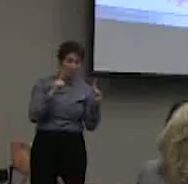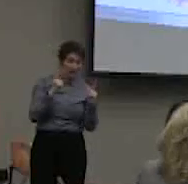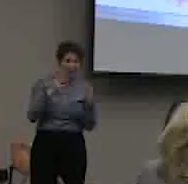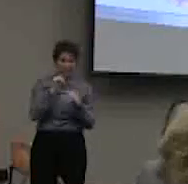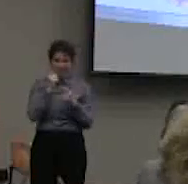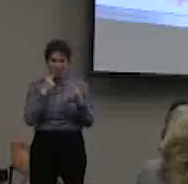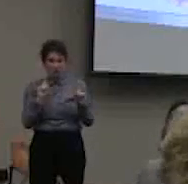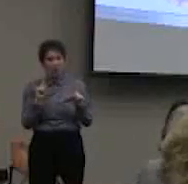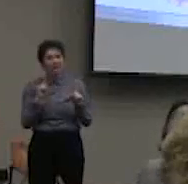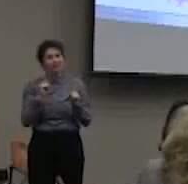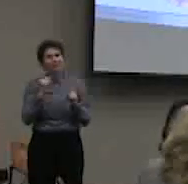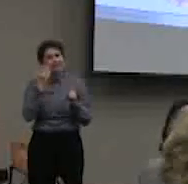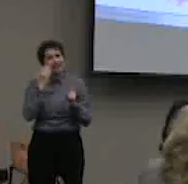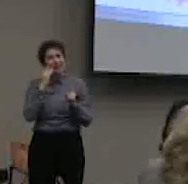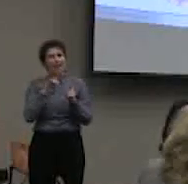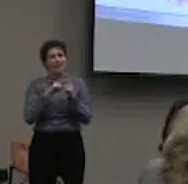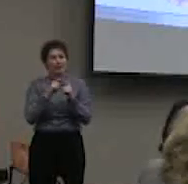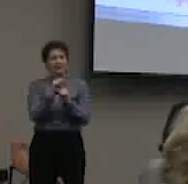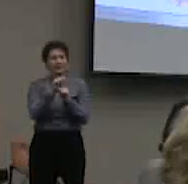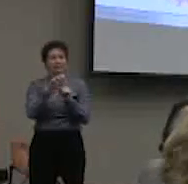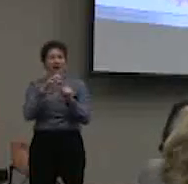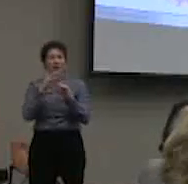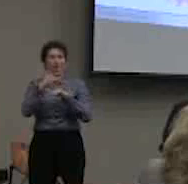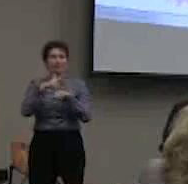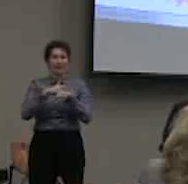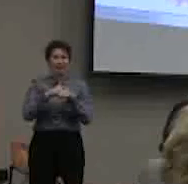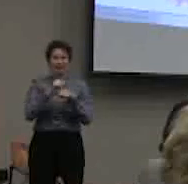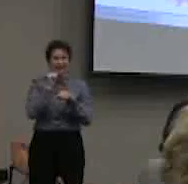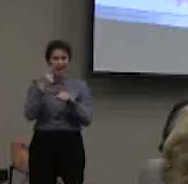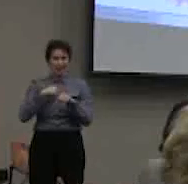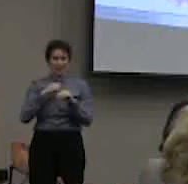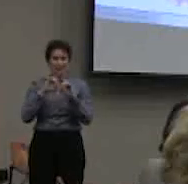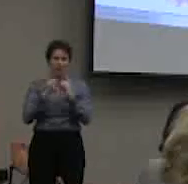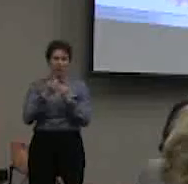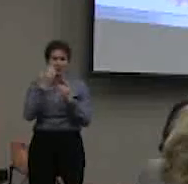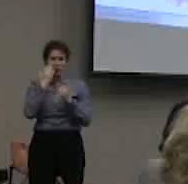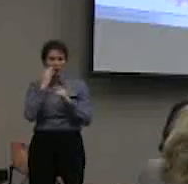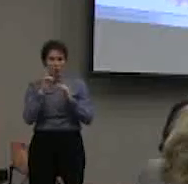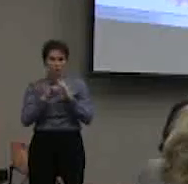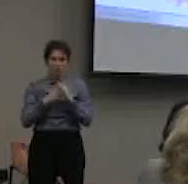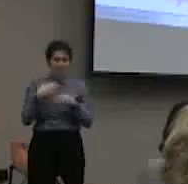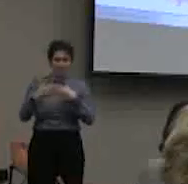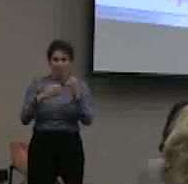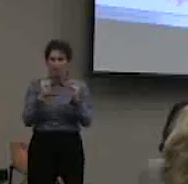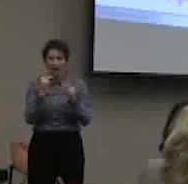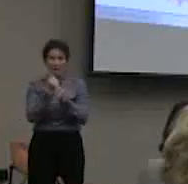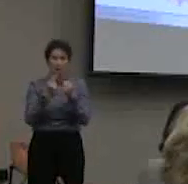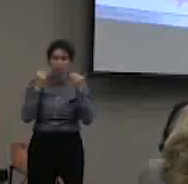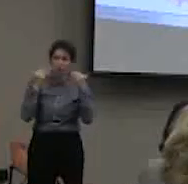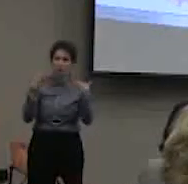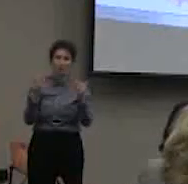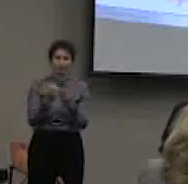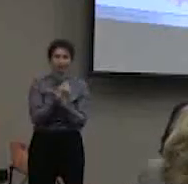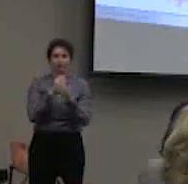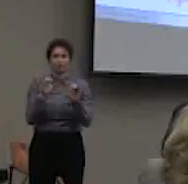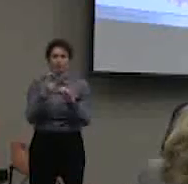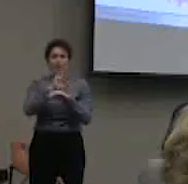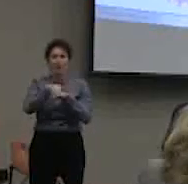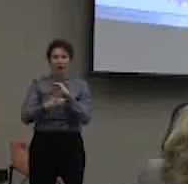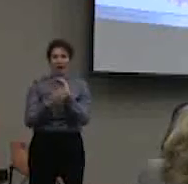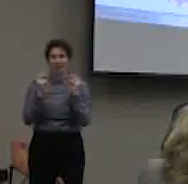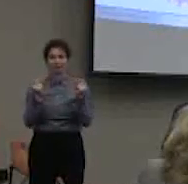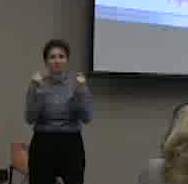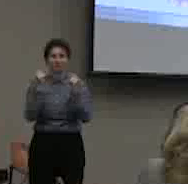over time, rather than us at the department sort of baking a model and saying, okay, now everybody just go do it overnight. We want to learn